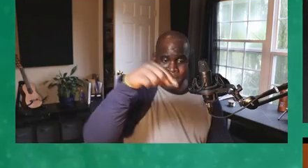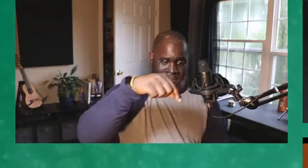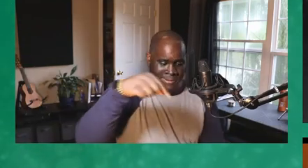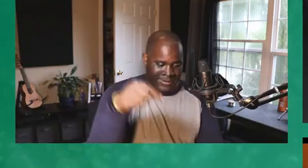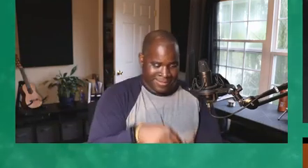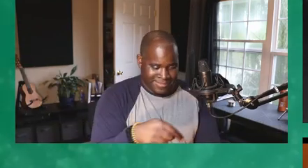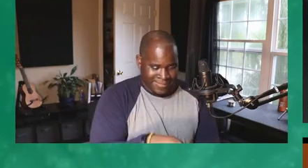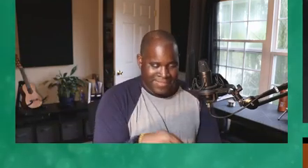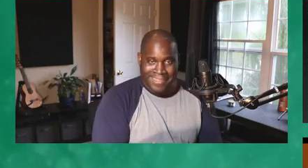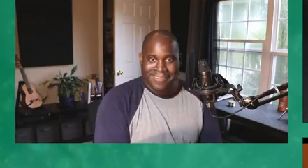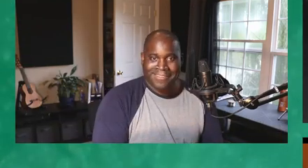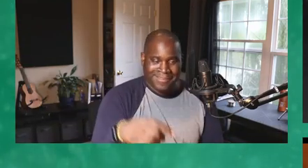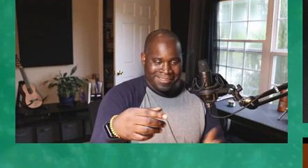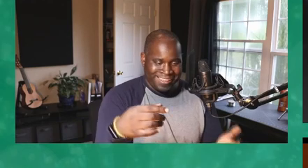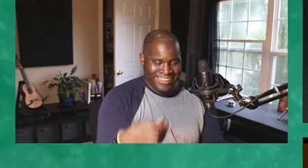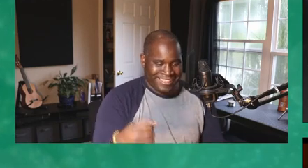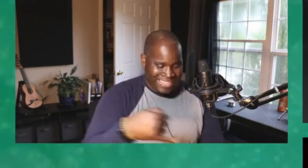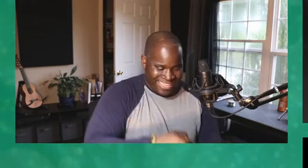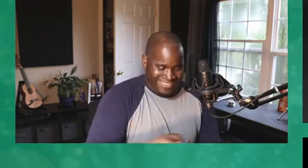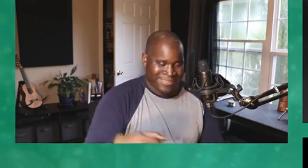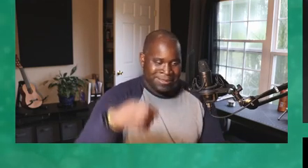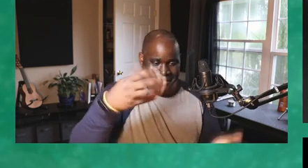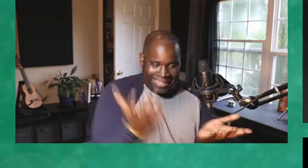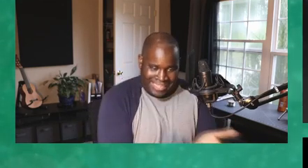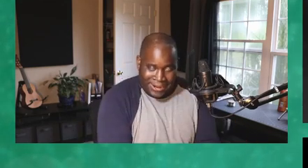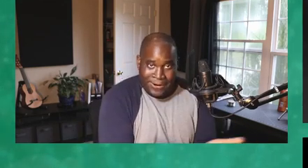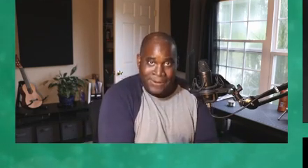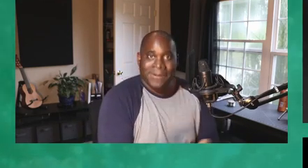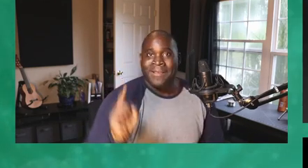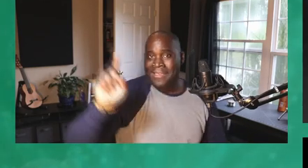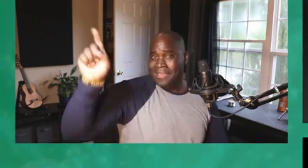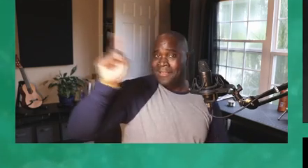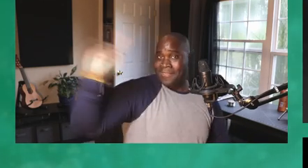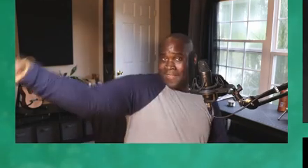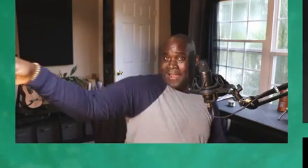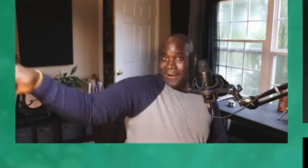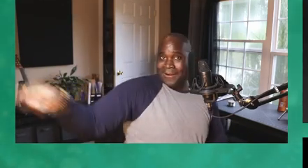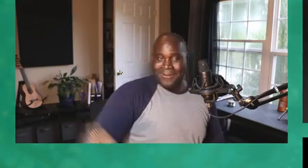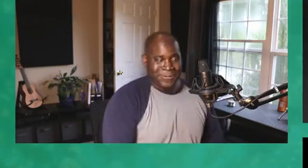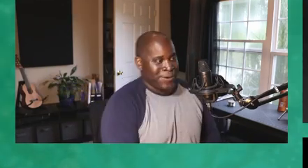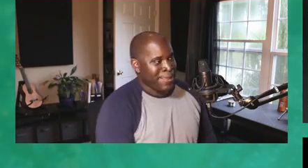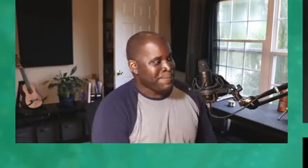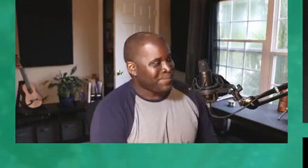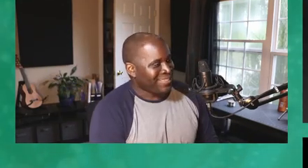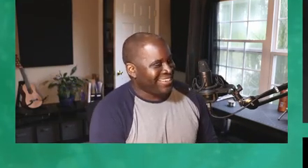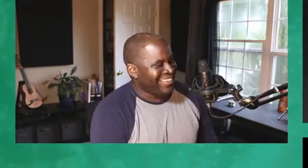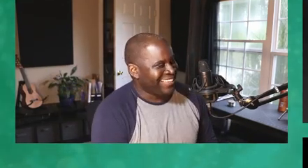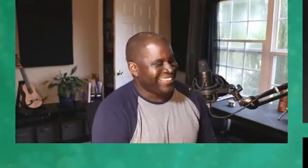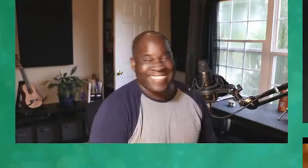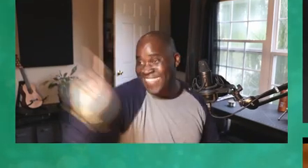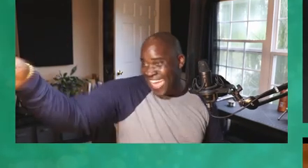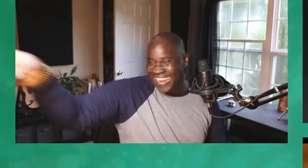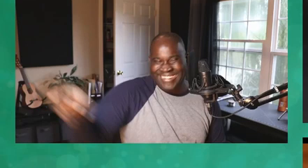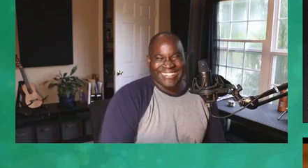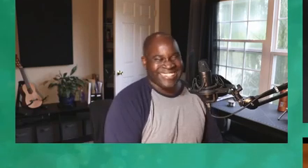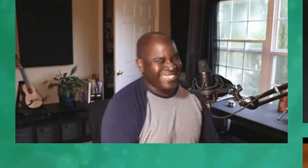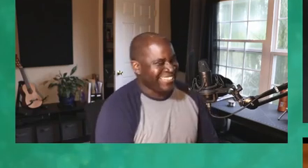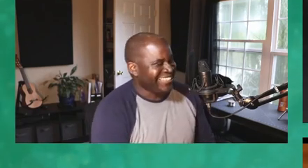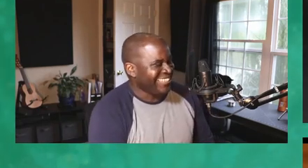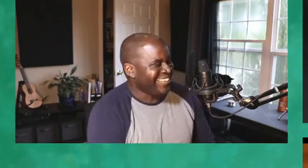There. This. It. Here. There. Right?